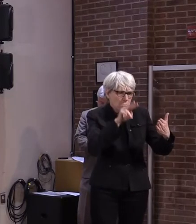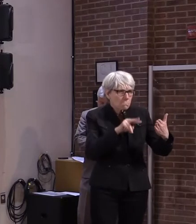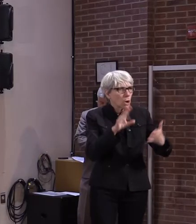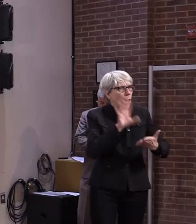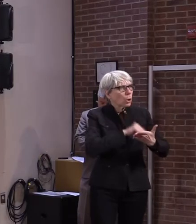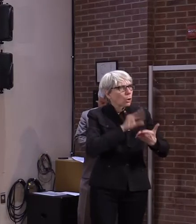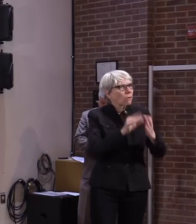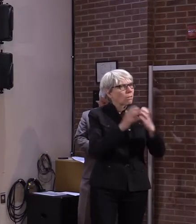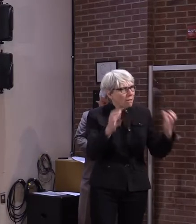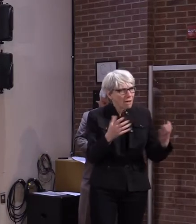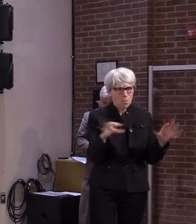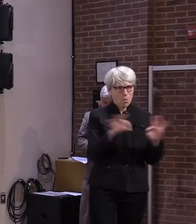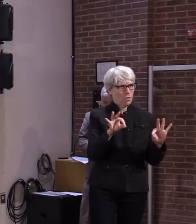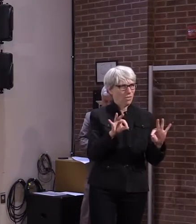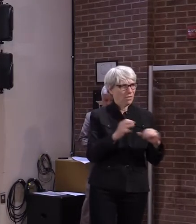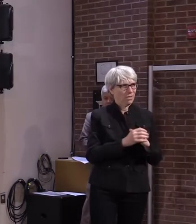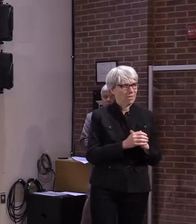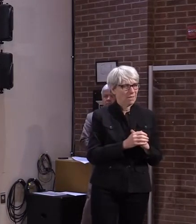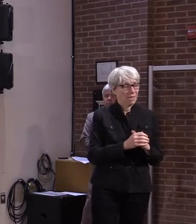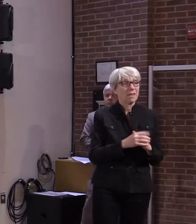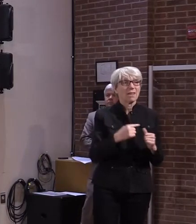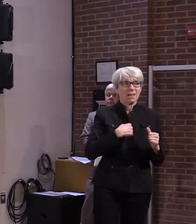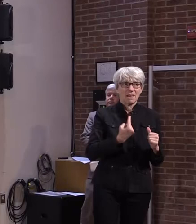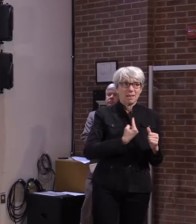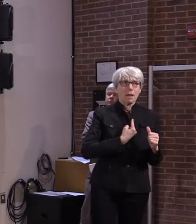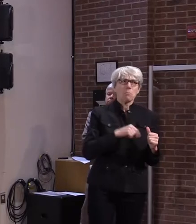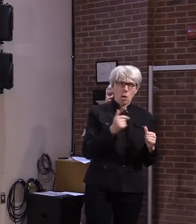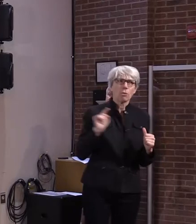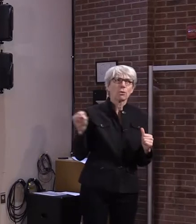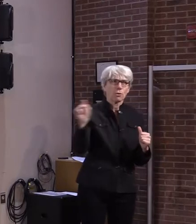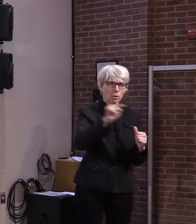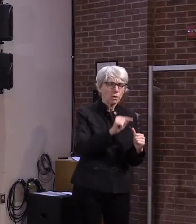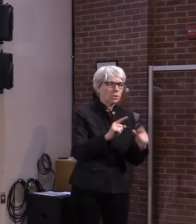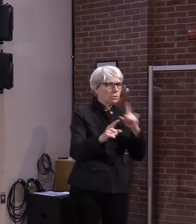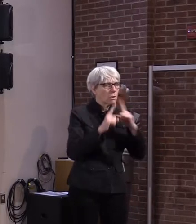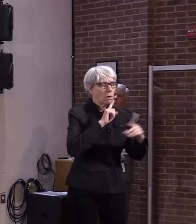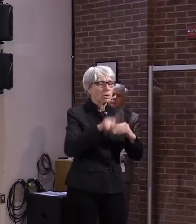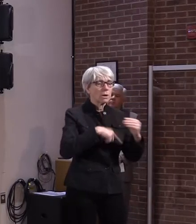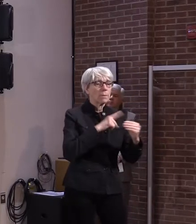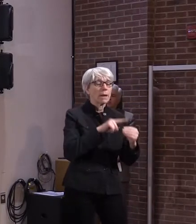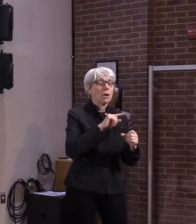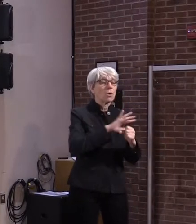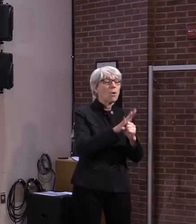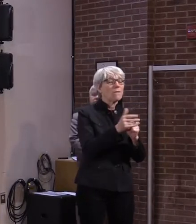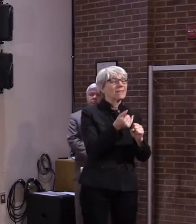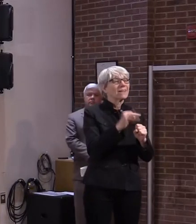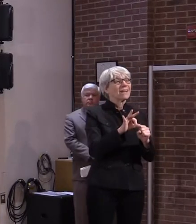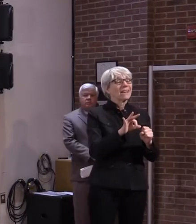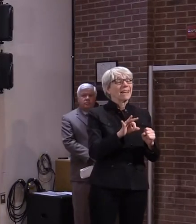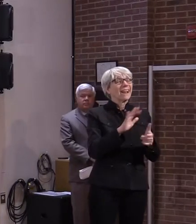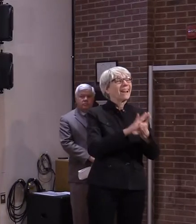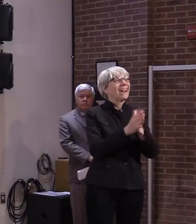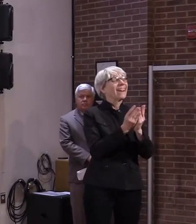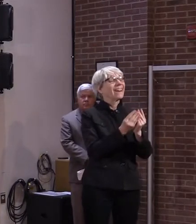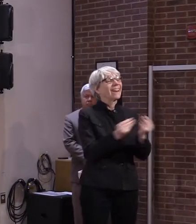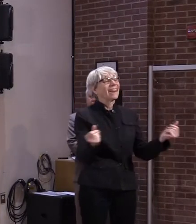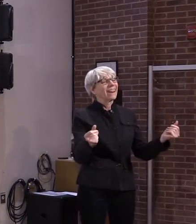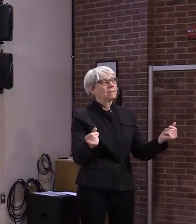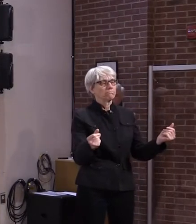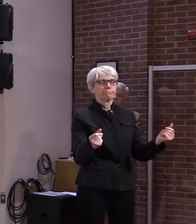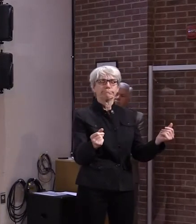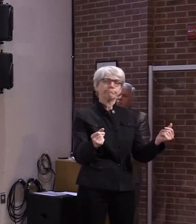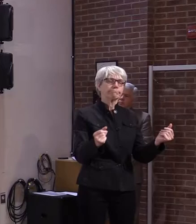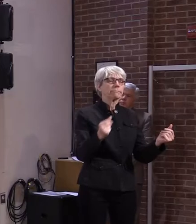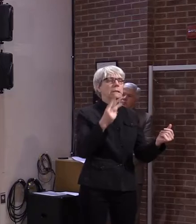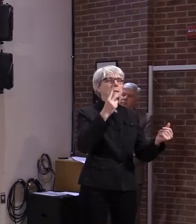health experts and I have talked about COVID eventually becoming endemic. This is when enough people have